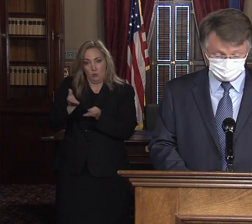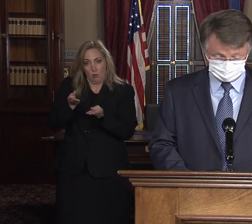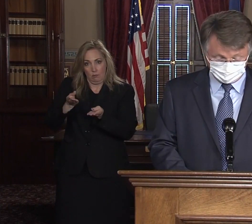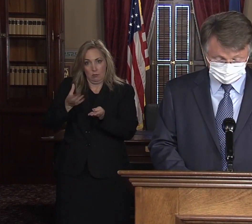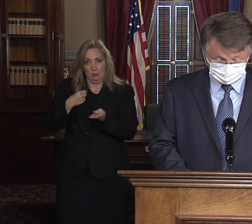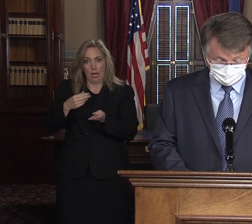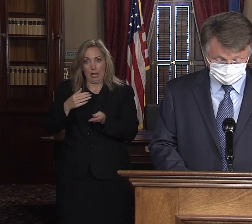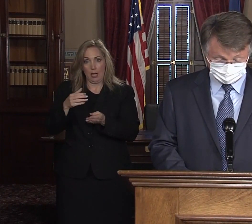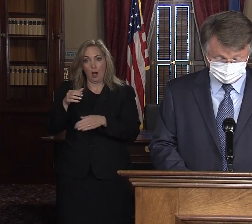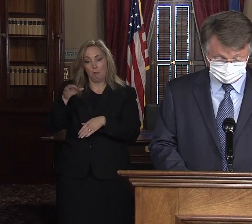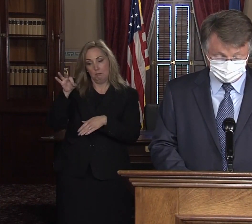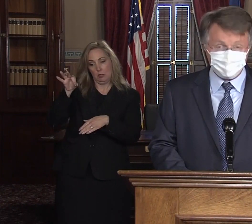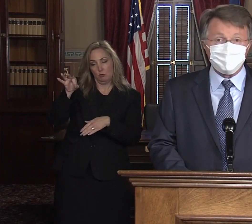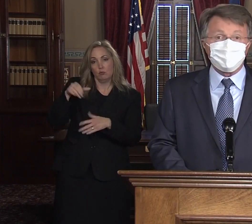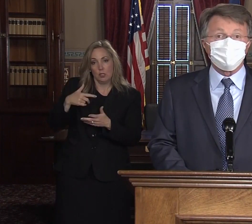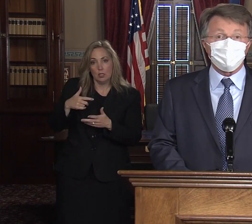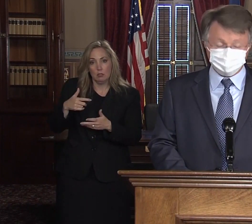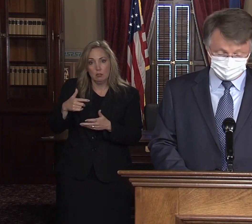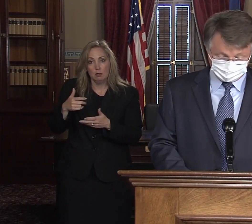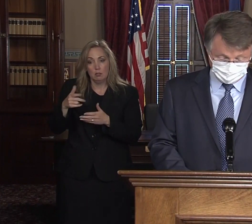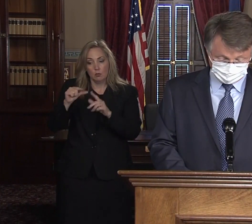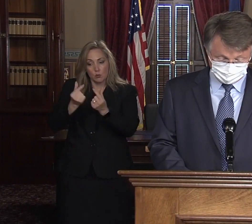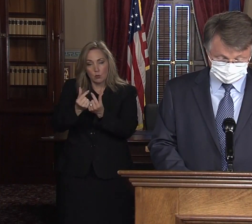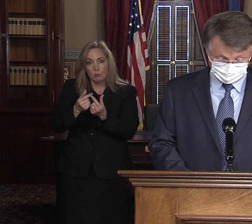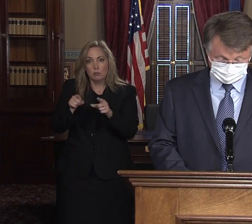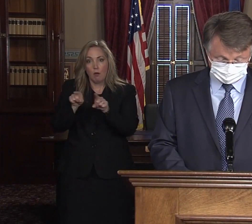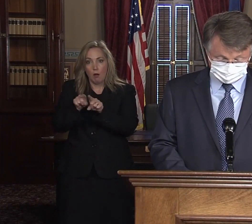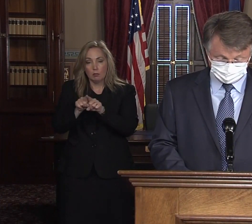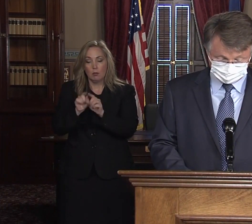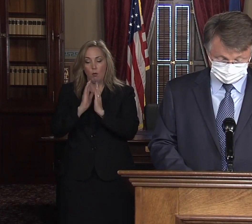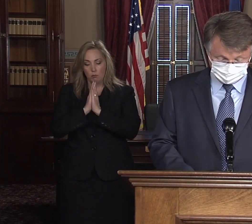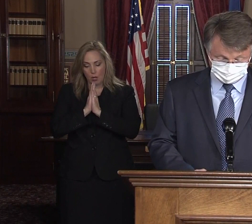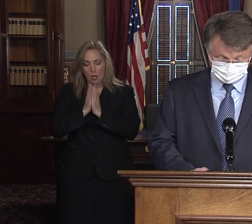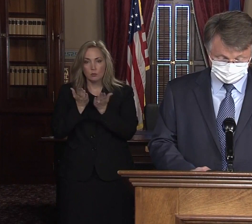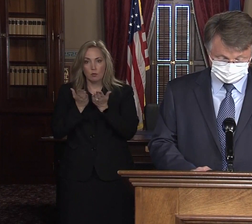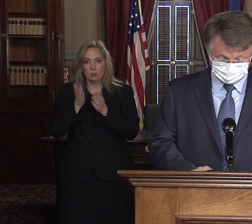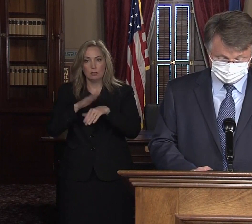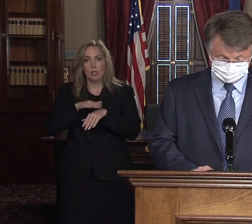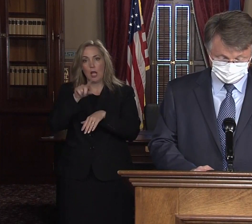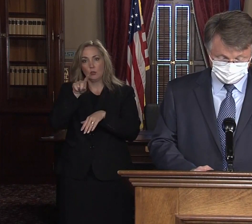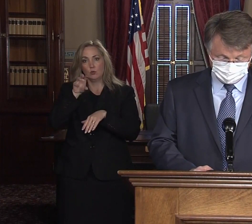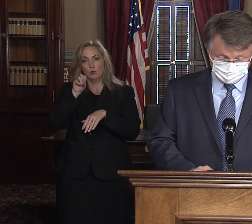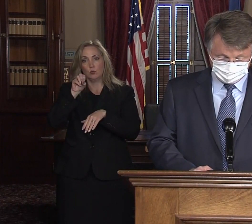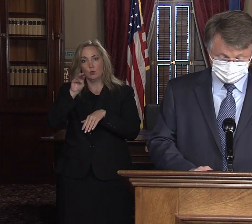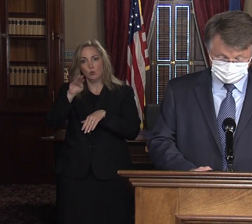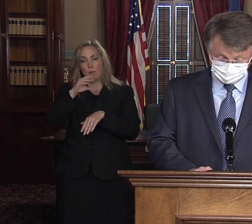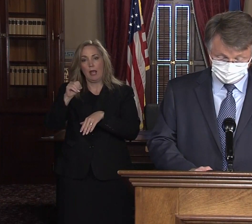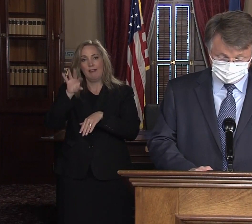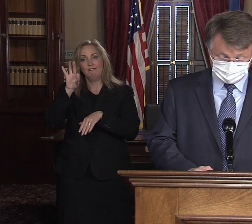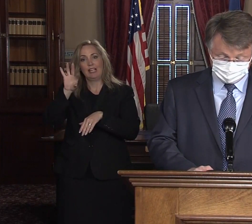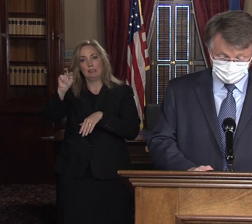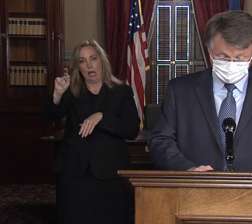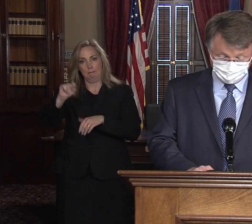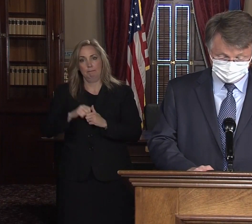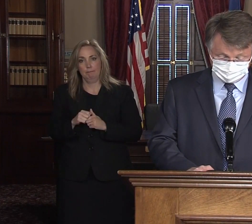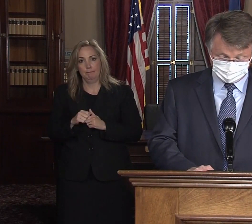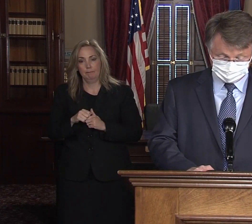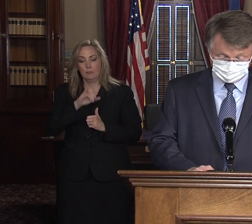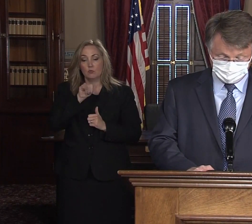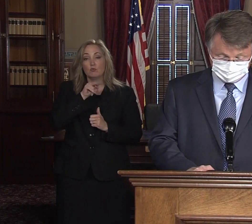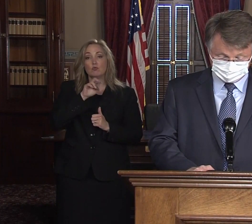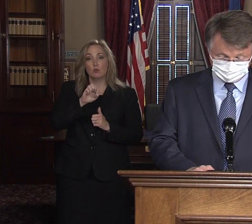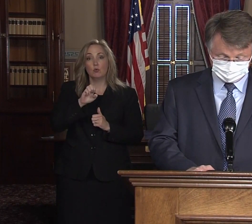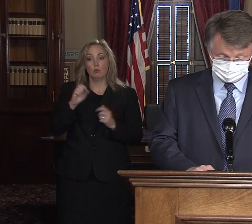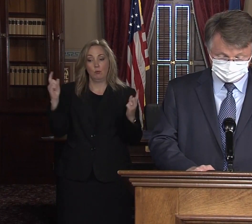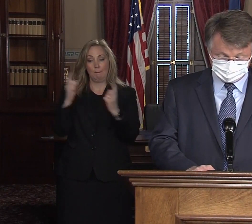ministry groups, our small groups, and also for our prayer services on Zoom and FaceTime. In June, we began meeting outdoors